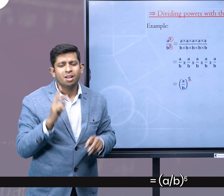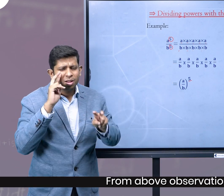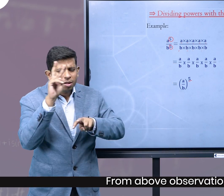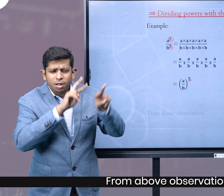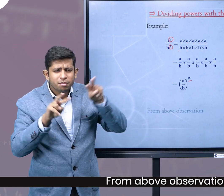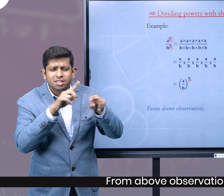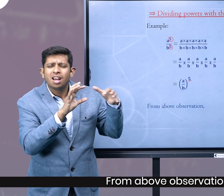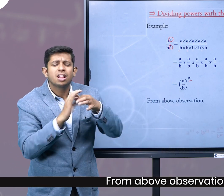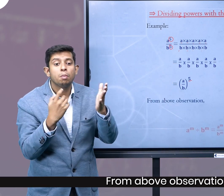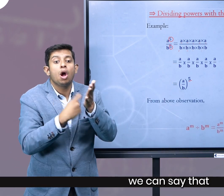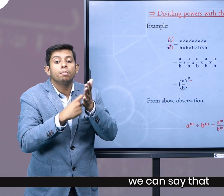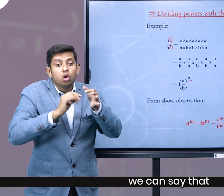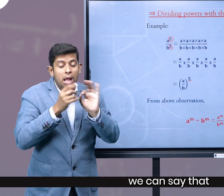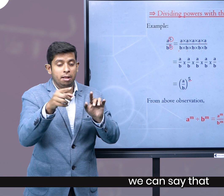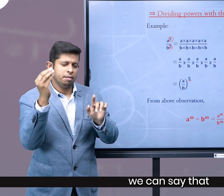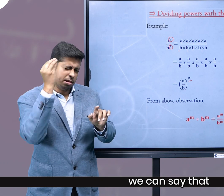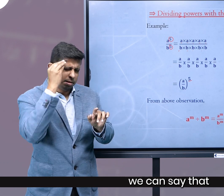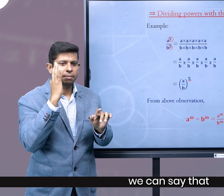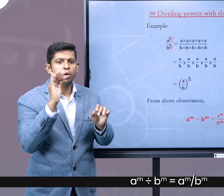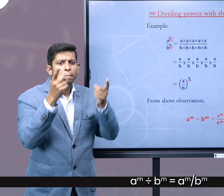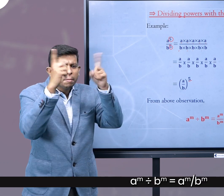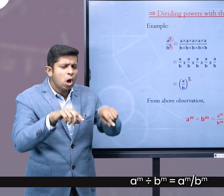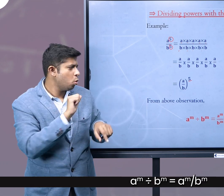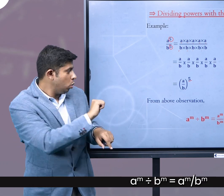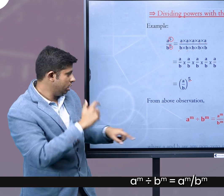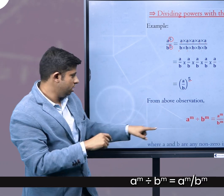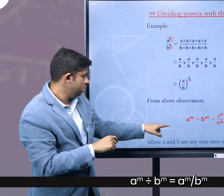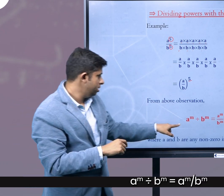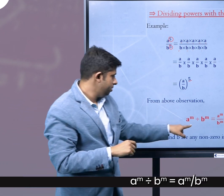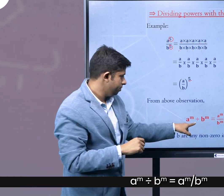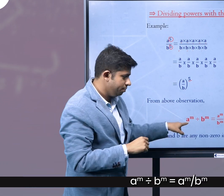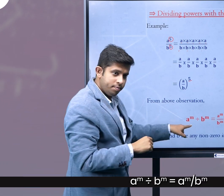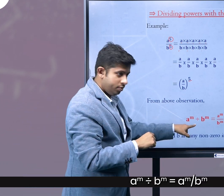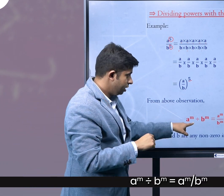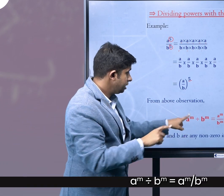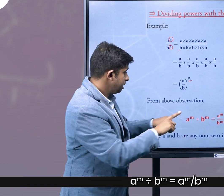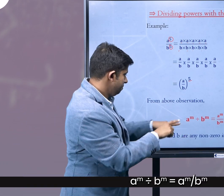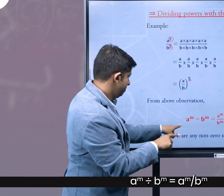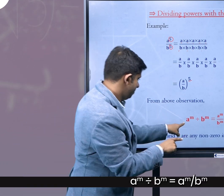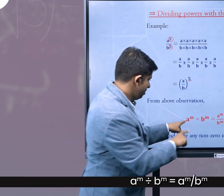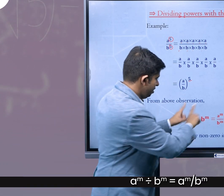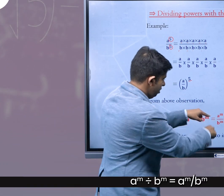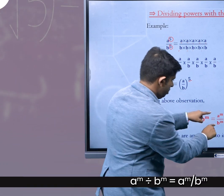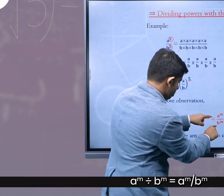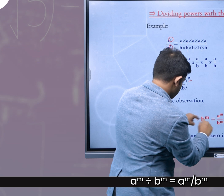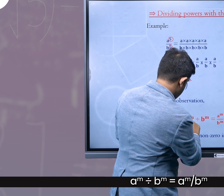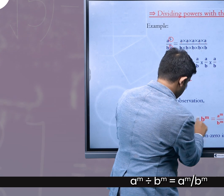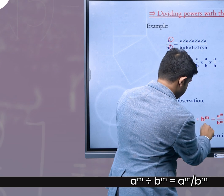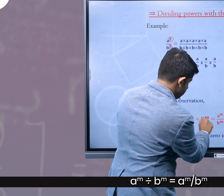From the above observation, we can say that a to the power of m divided by b to the power of m is equal to a by m by b by